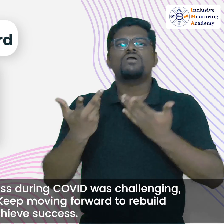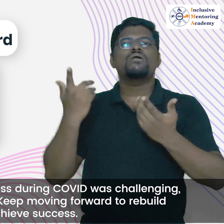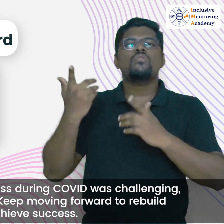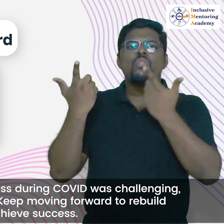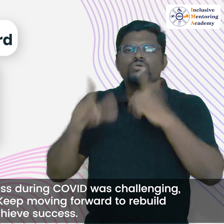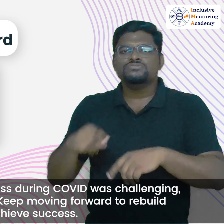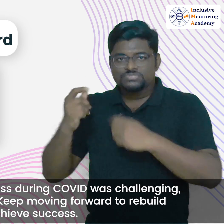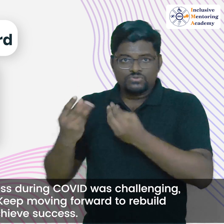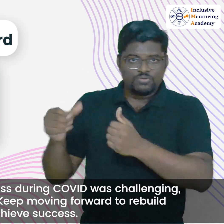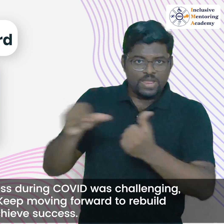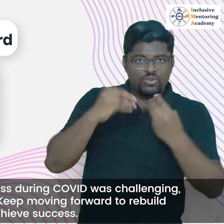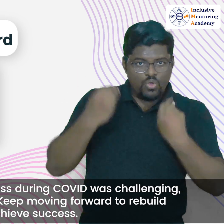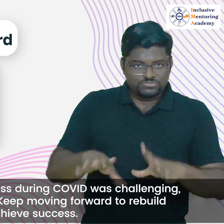success.